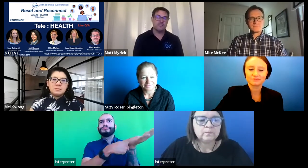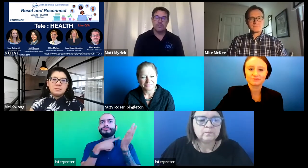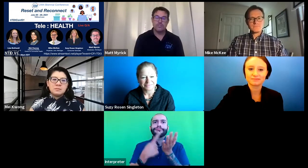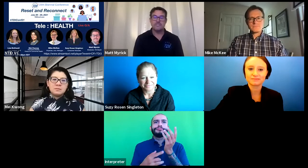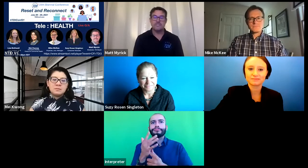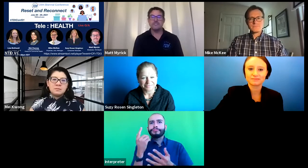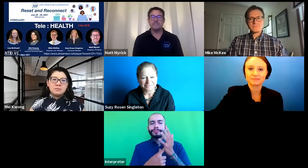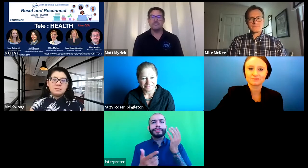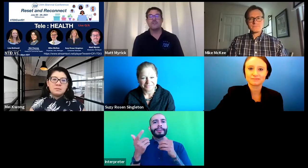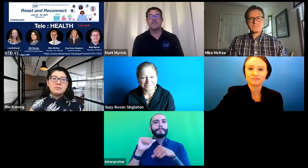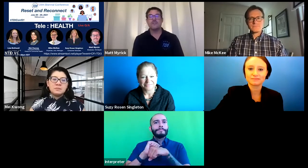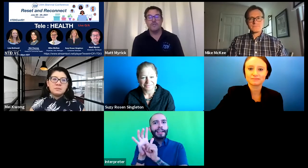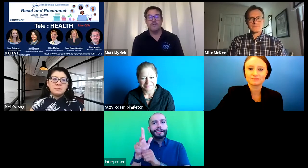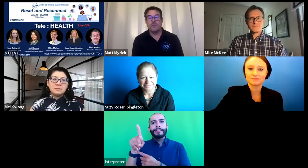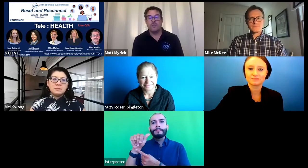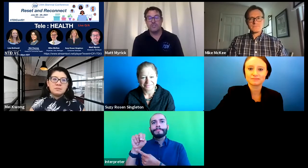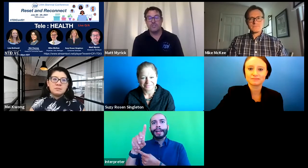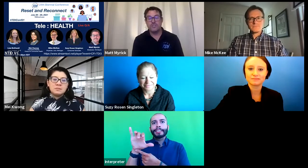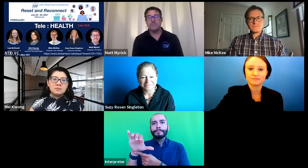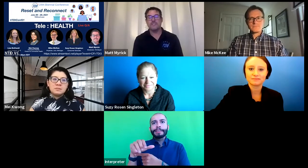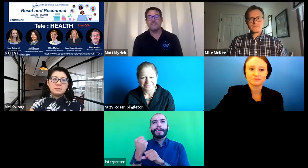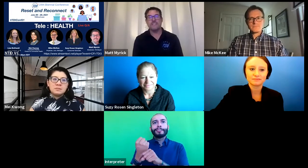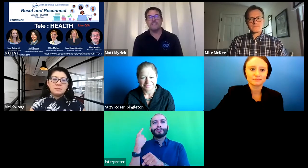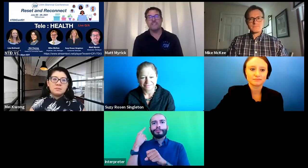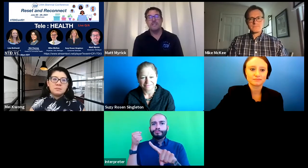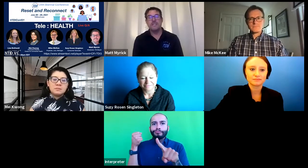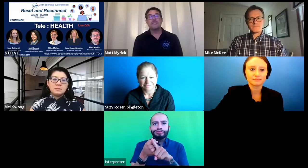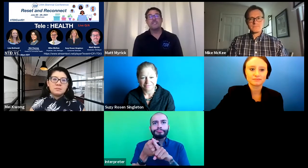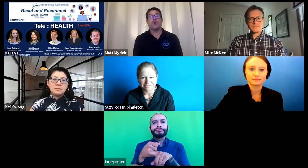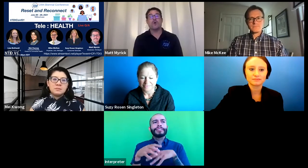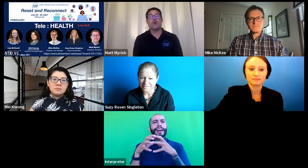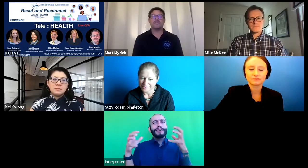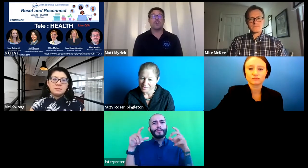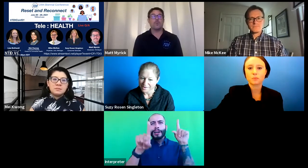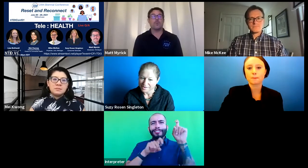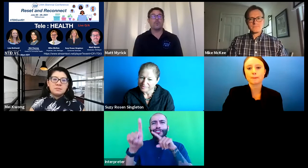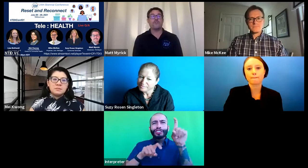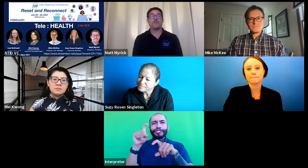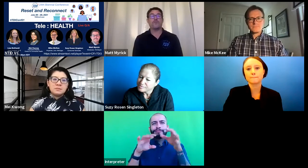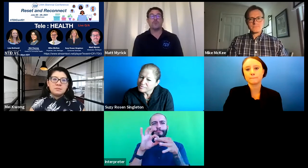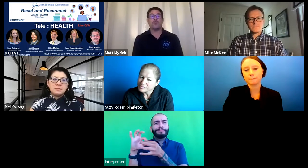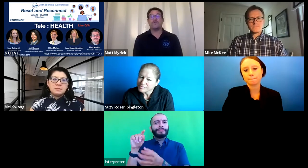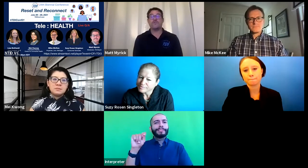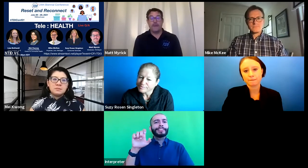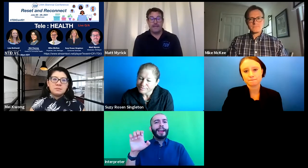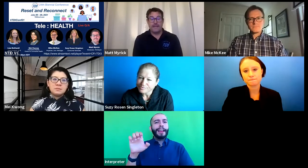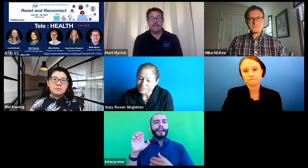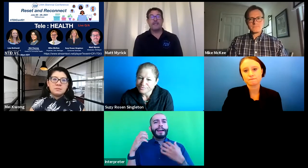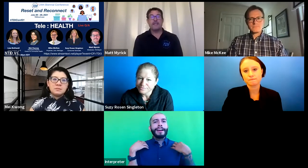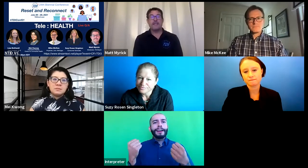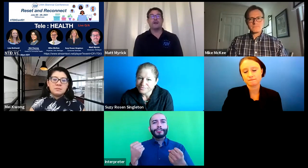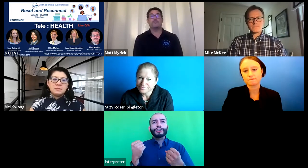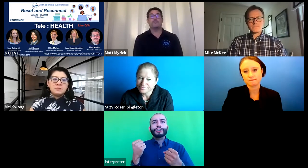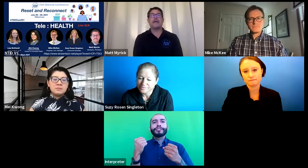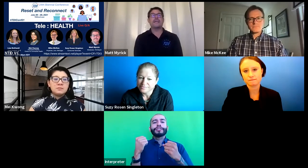us last year, and there are lots of questions regarding to the telehealth issues and et cetera. So I would like to start with the very first question for